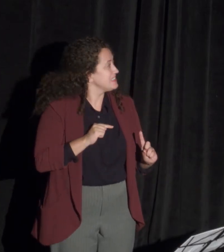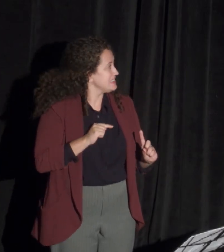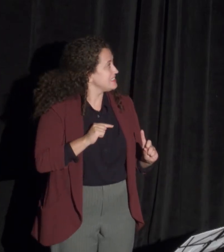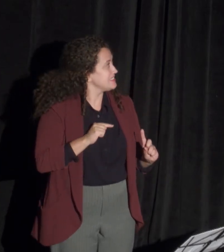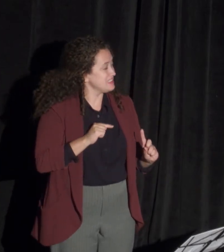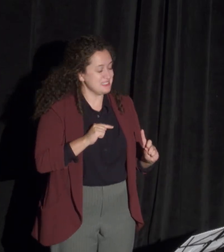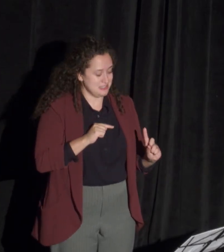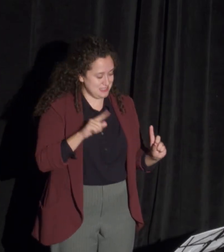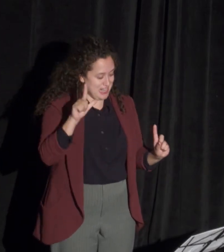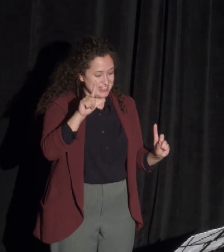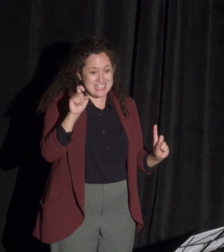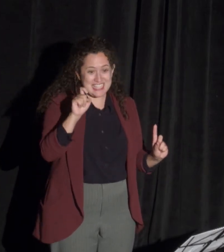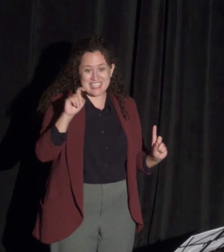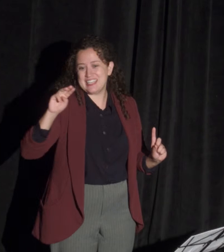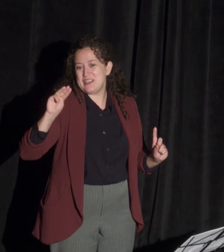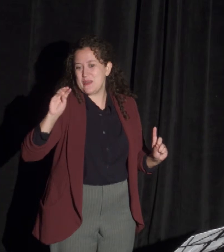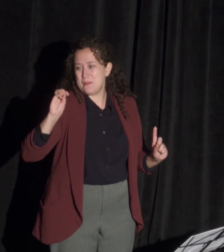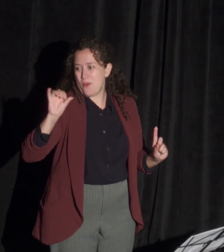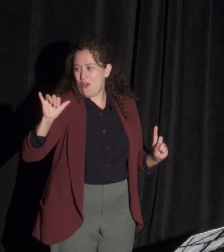Lee Moyer. Lee Moyer.